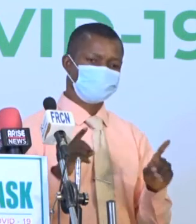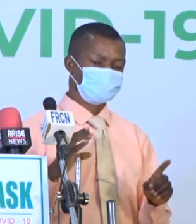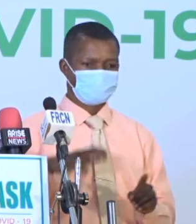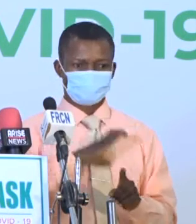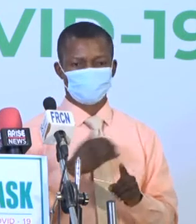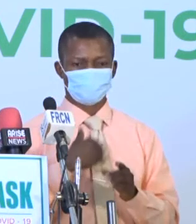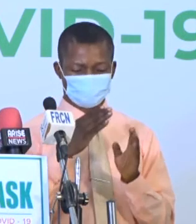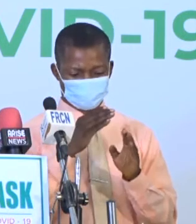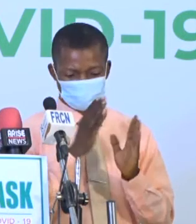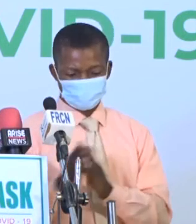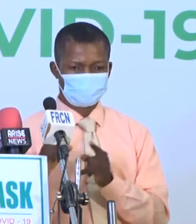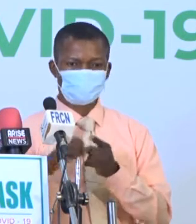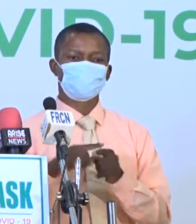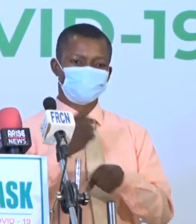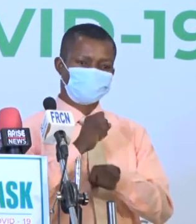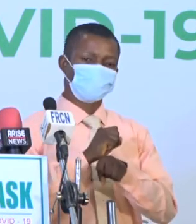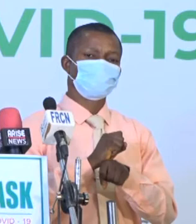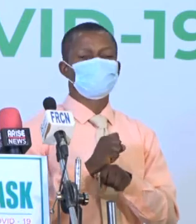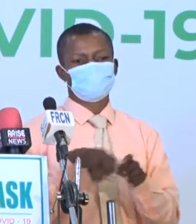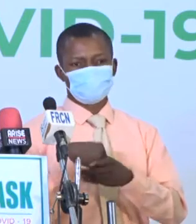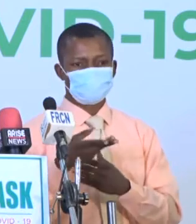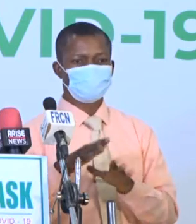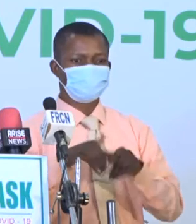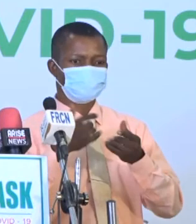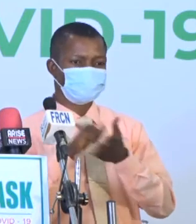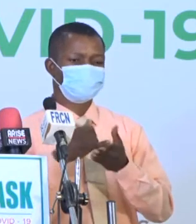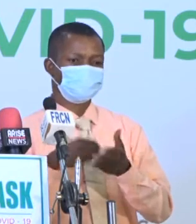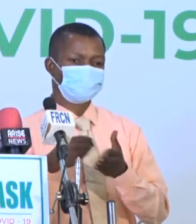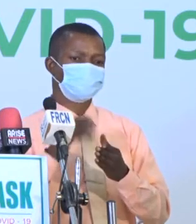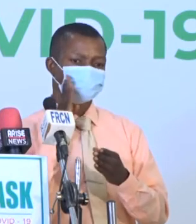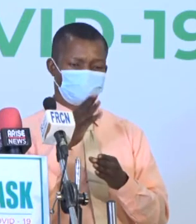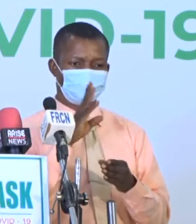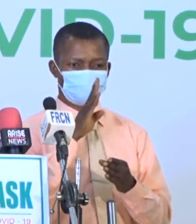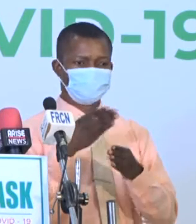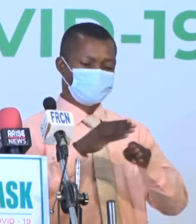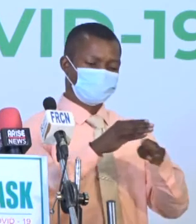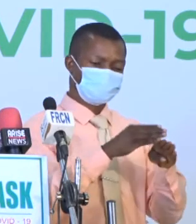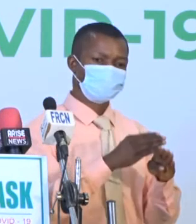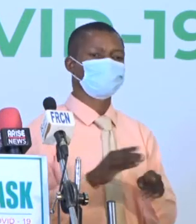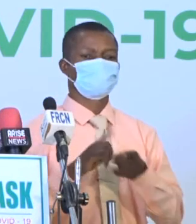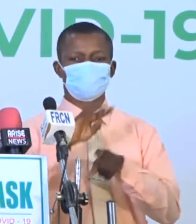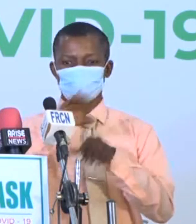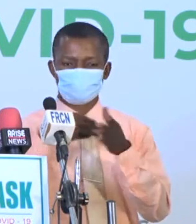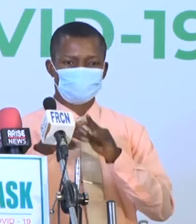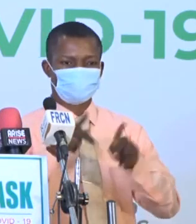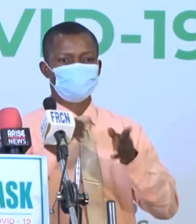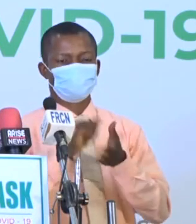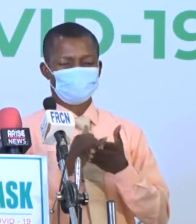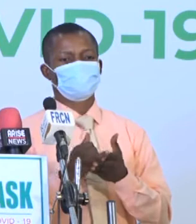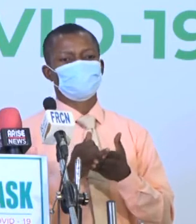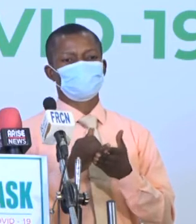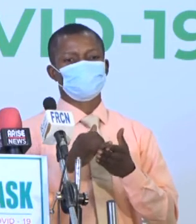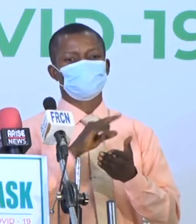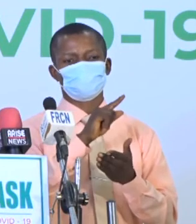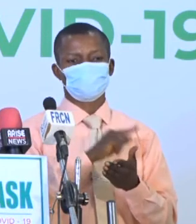ensure this bailout is shared accordingly to all those who are entitled to it. And I know